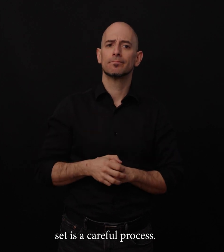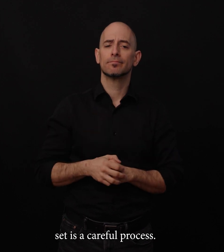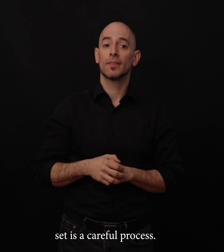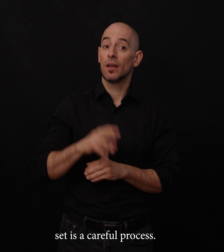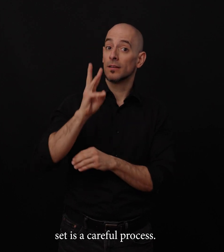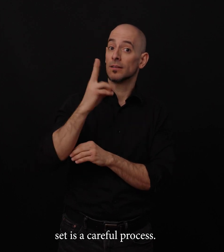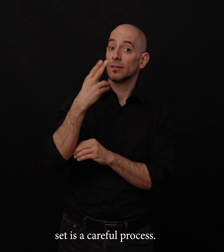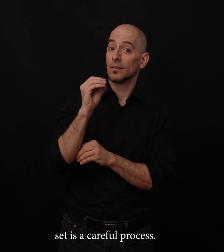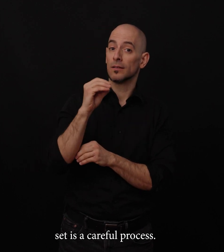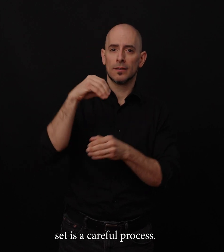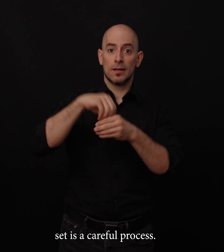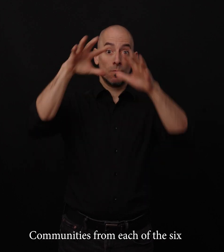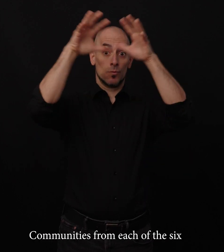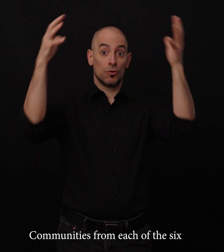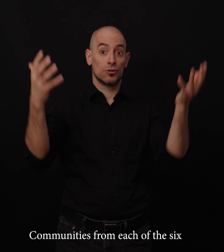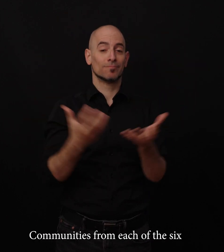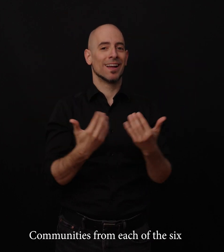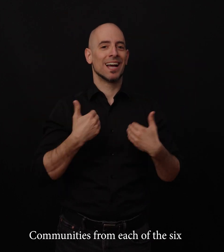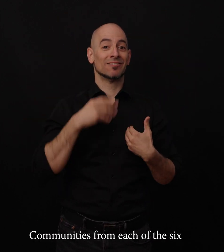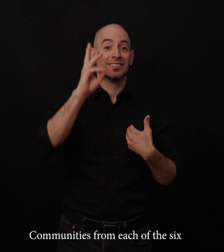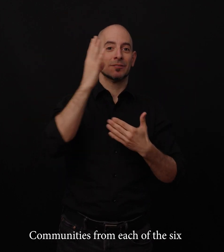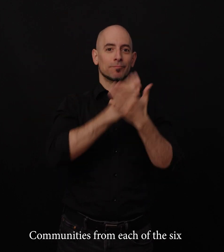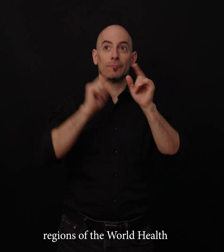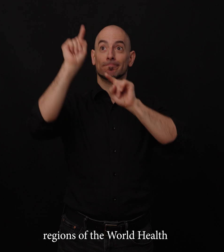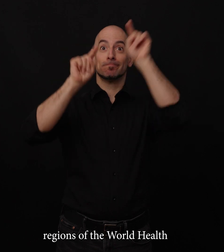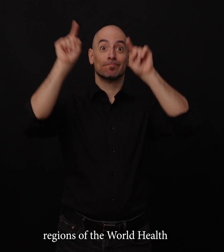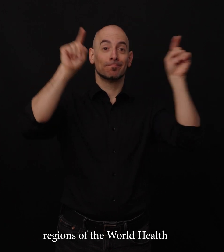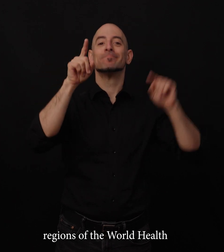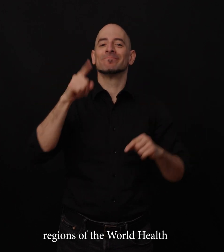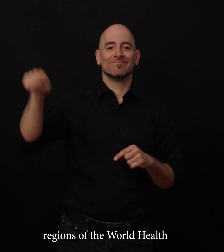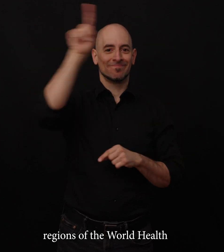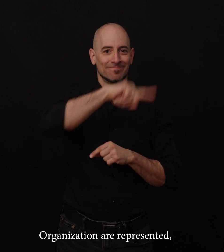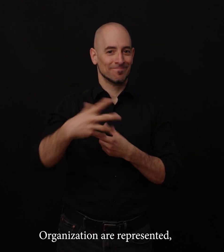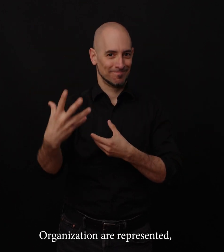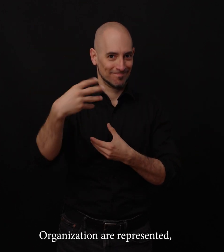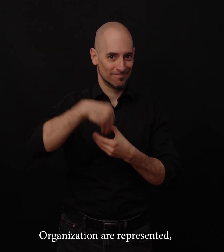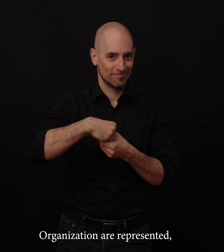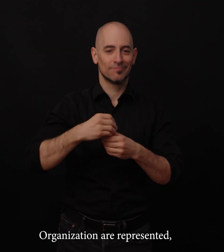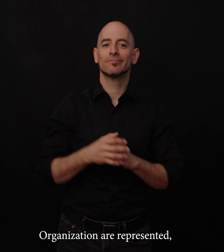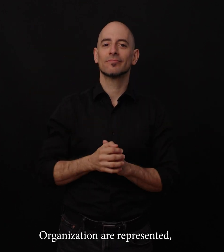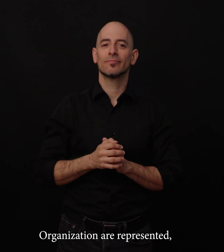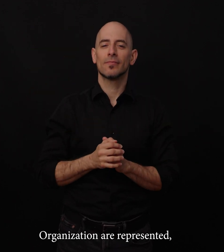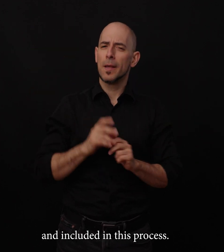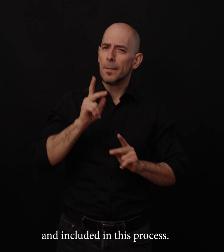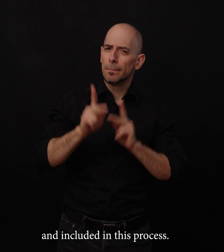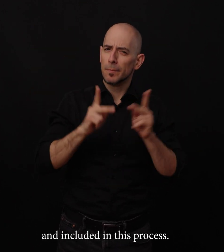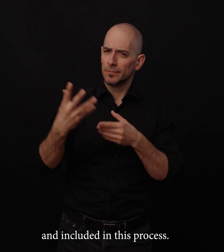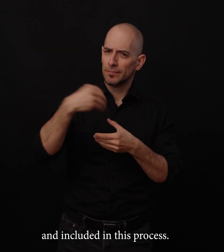careful process. Communities from each of the 6 regions of the World Health Organization are represented and included